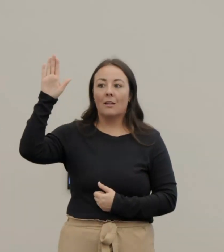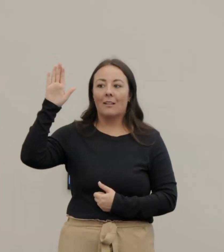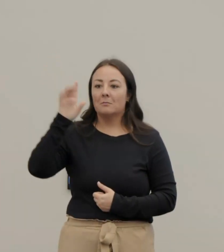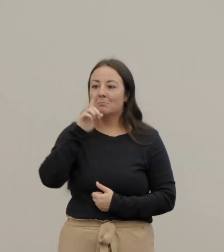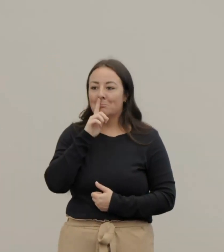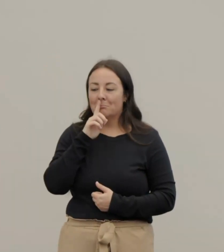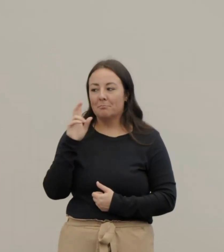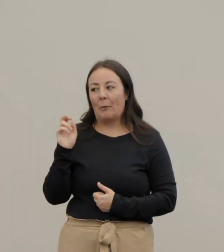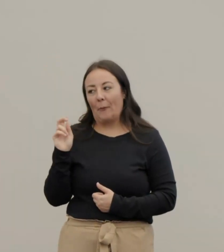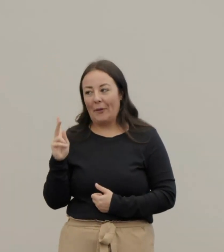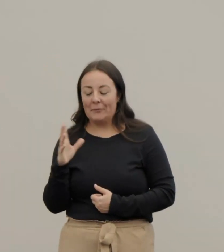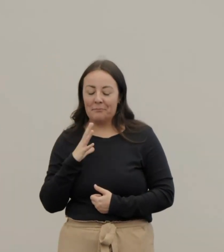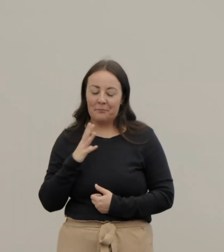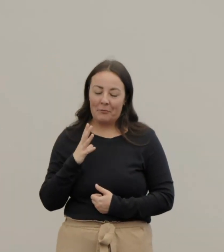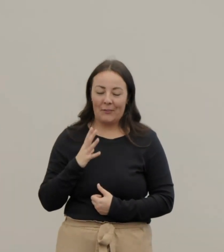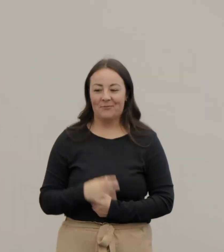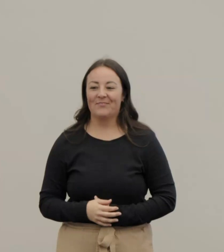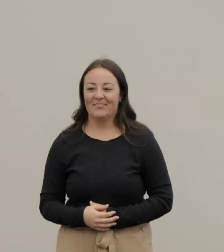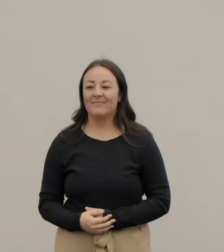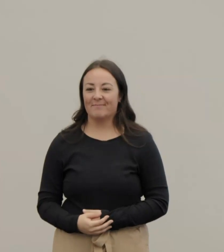No is okay. That's fine.